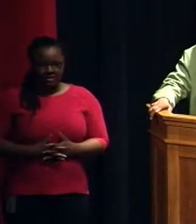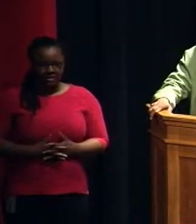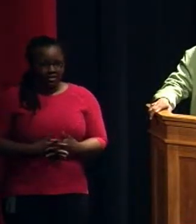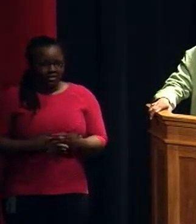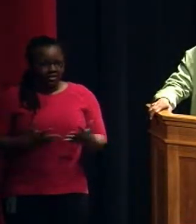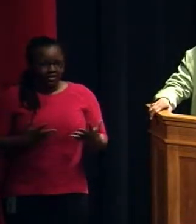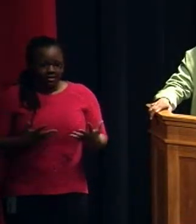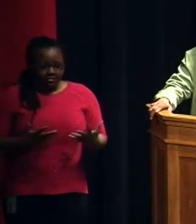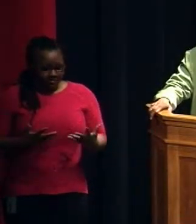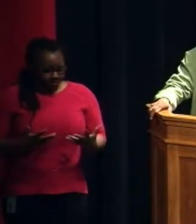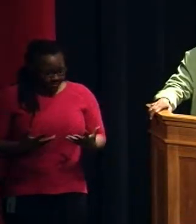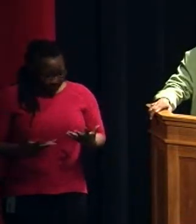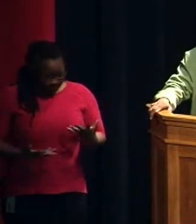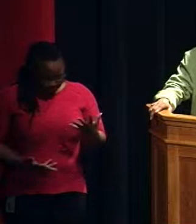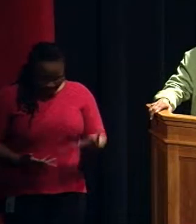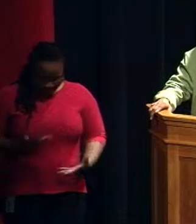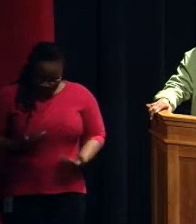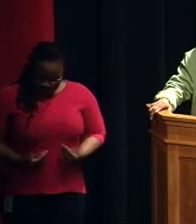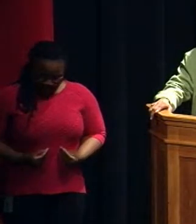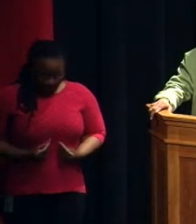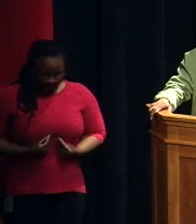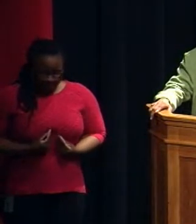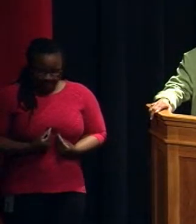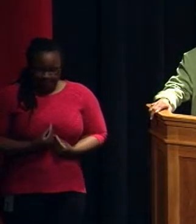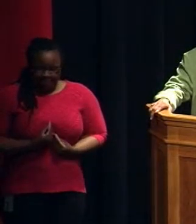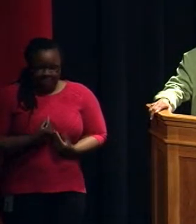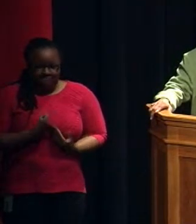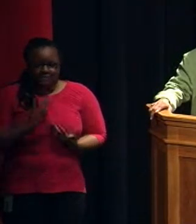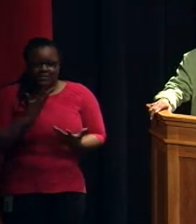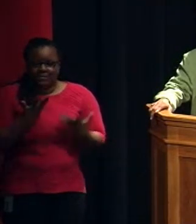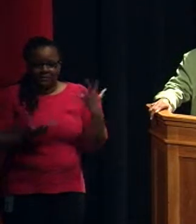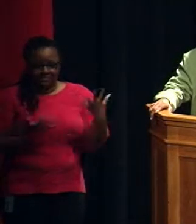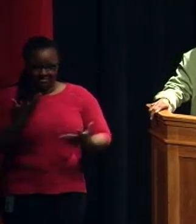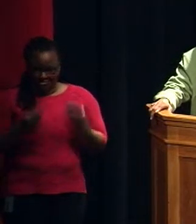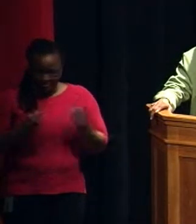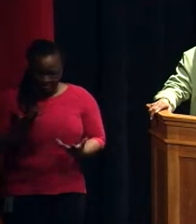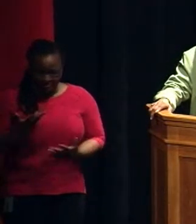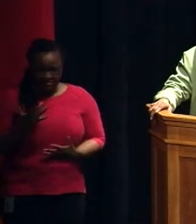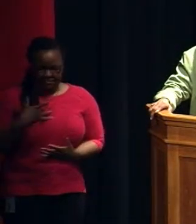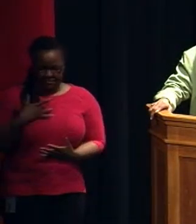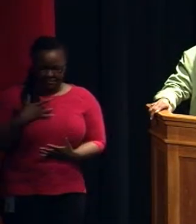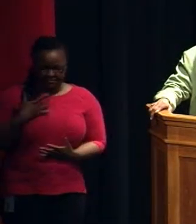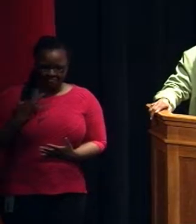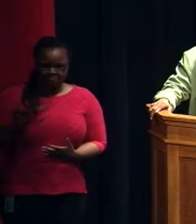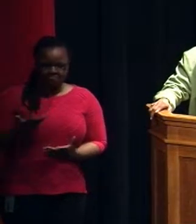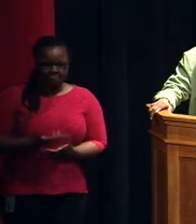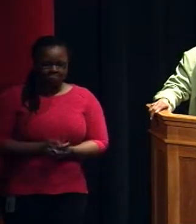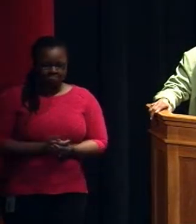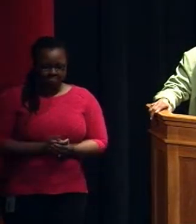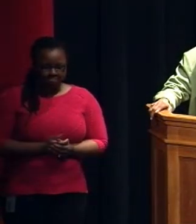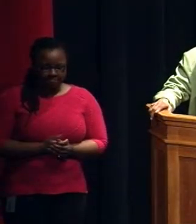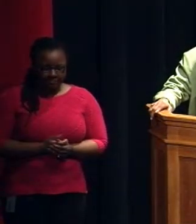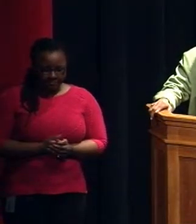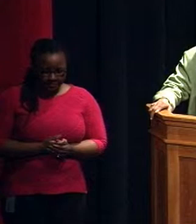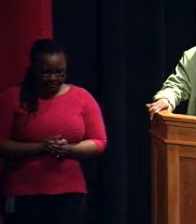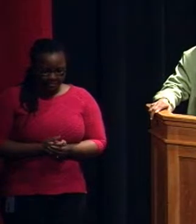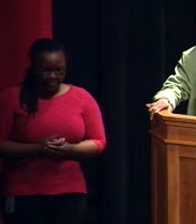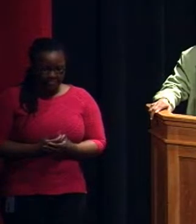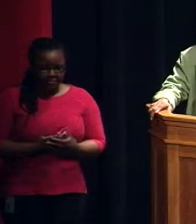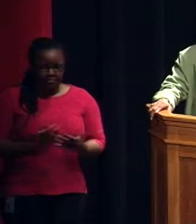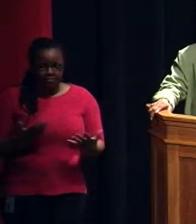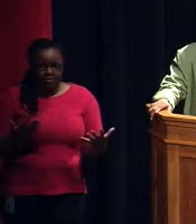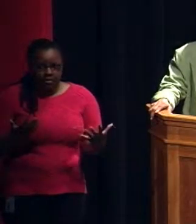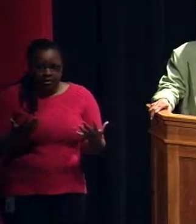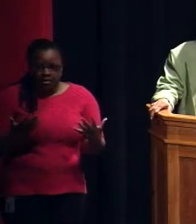conjures up deep emotional feelings. I am always